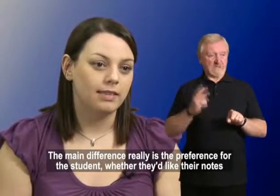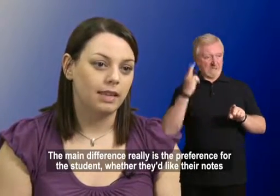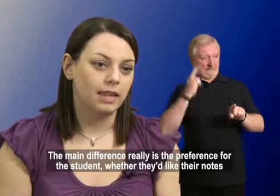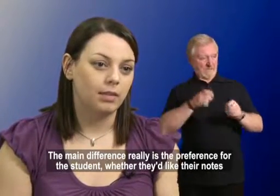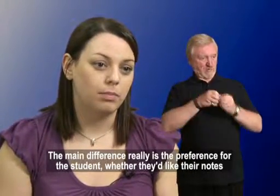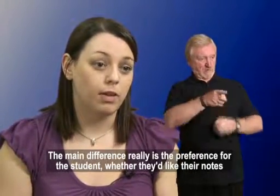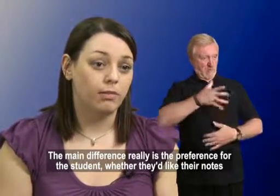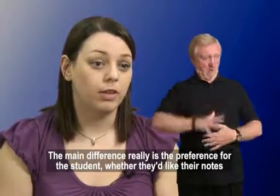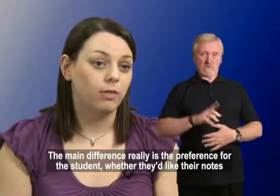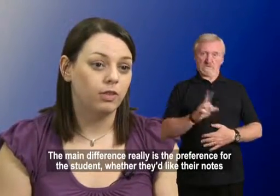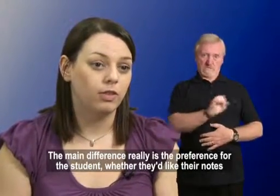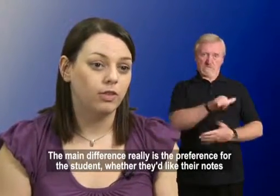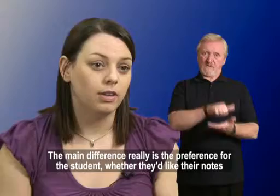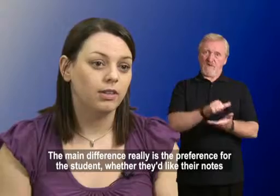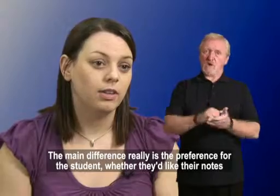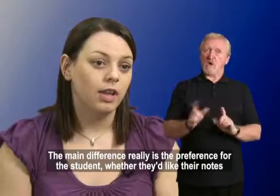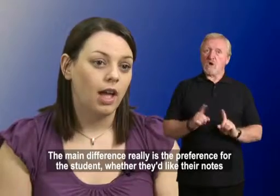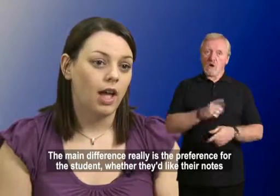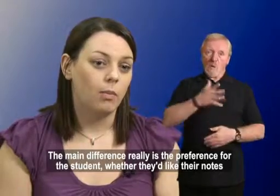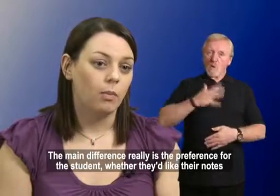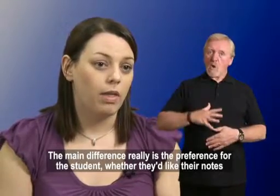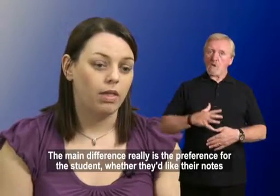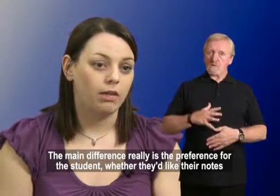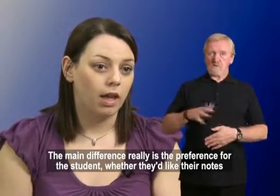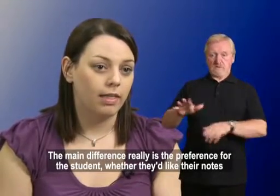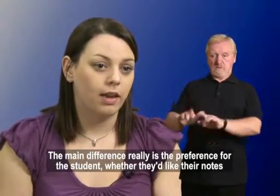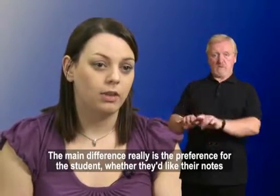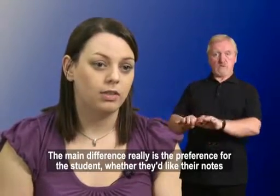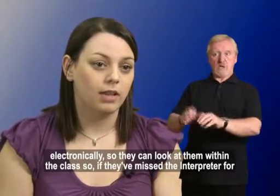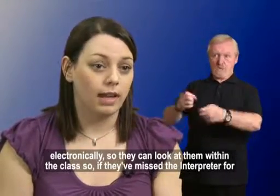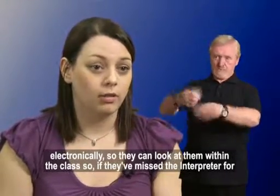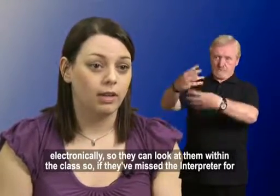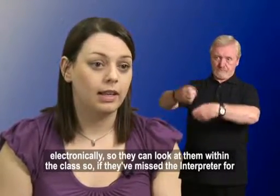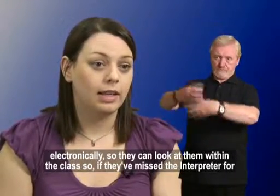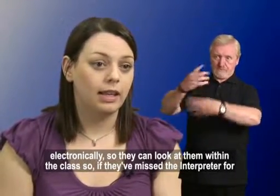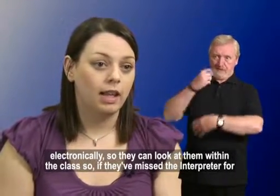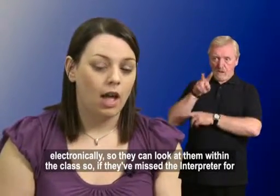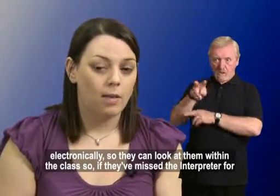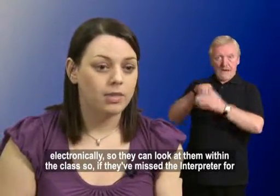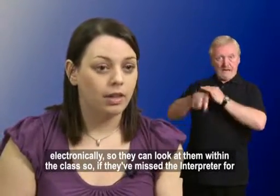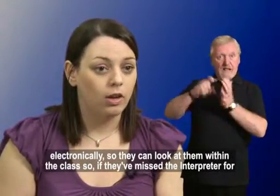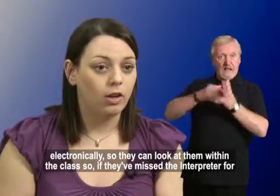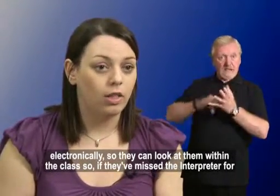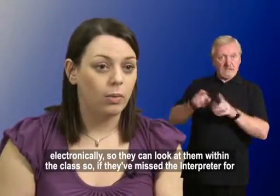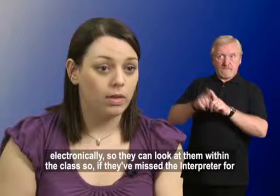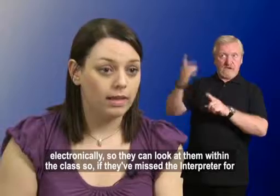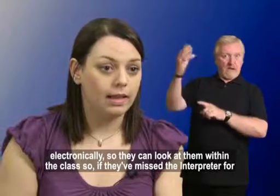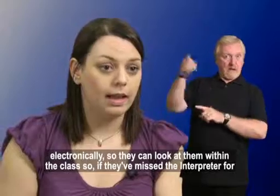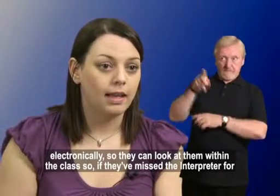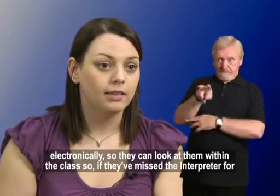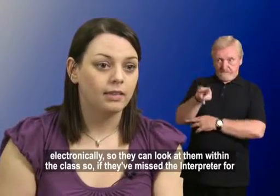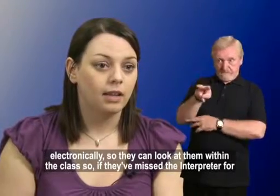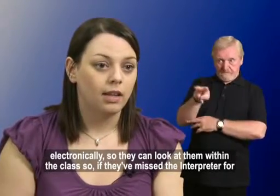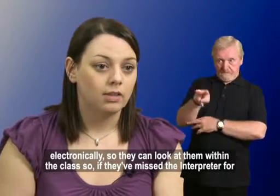really is the preference for the student, whether they'd like their notes electronically, so they can look at them within